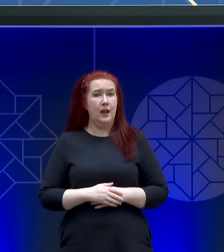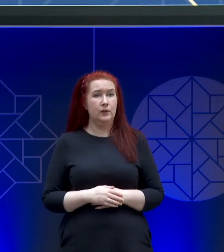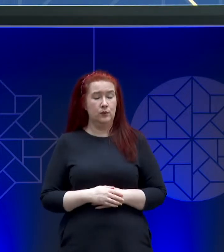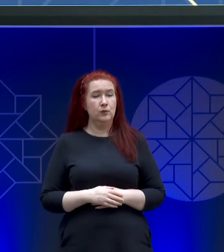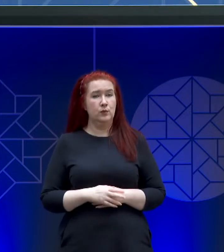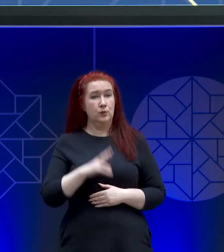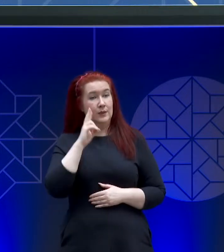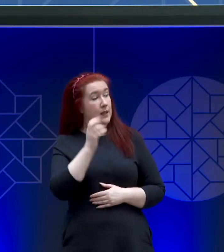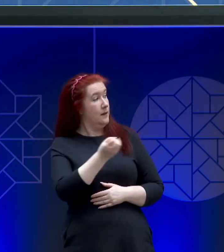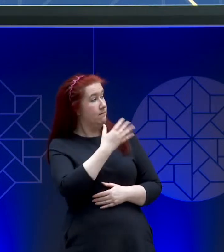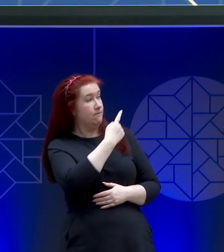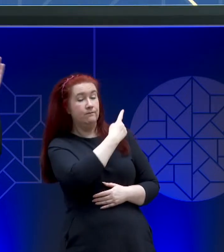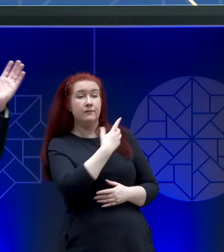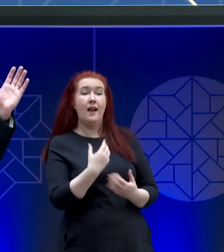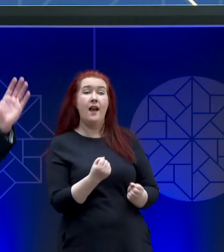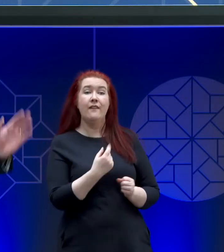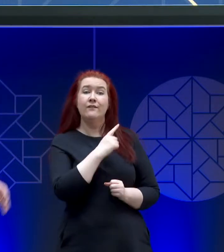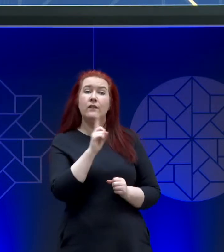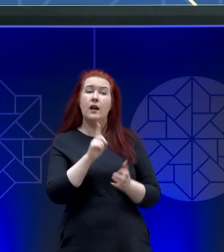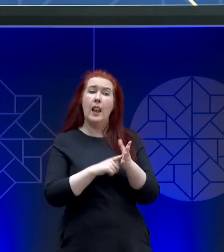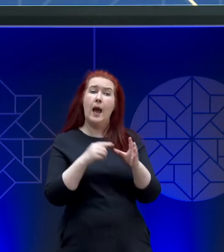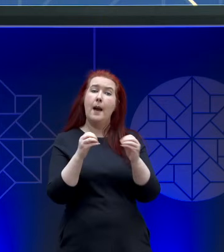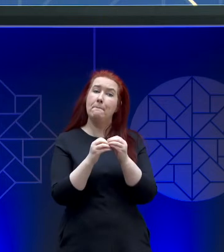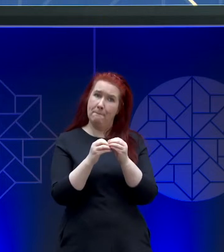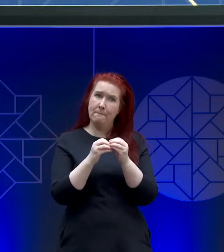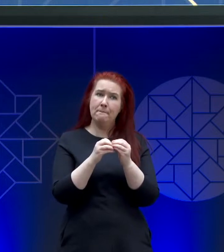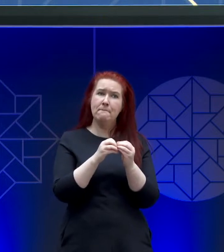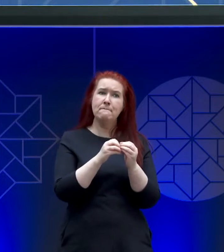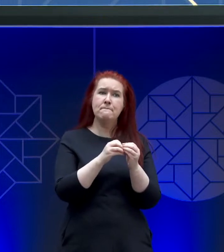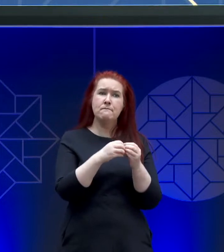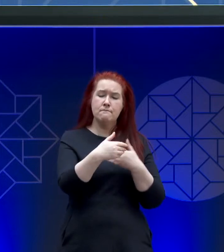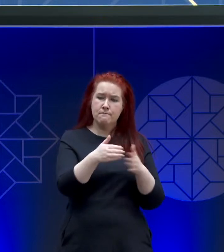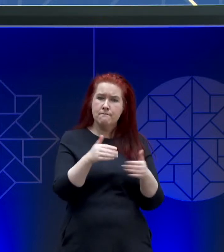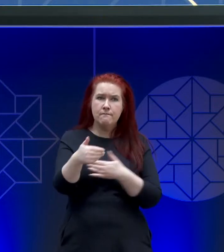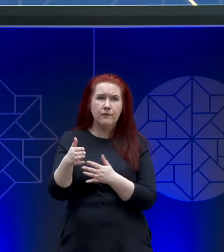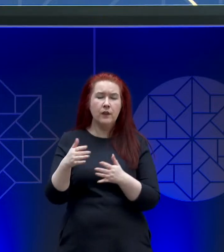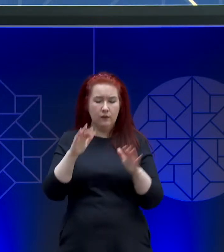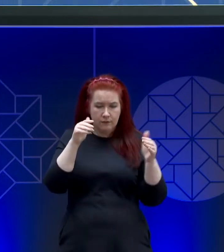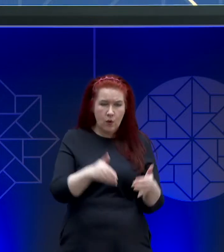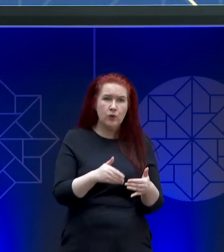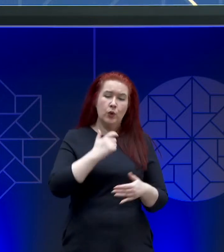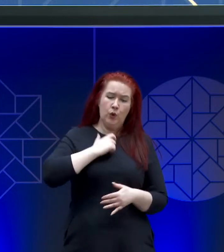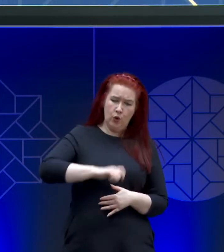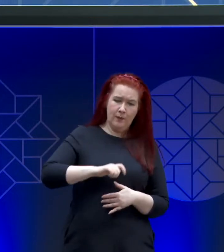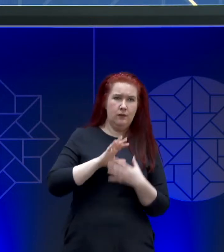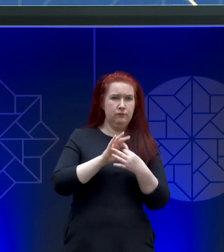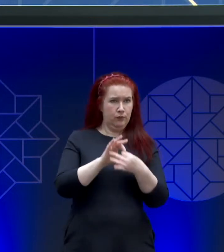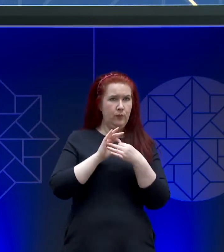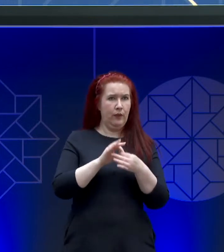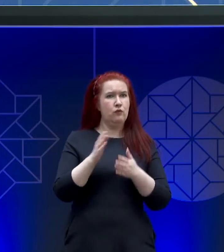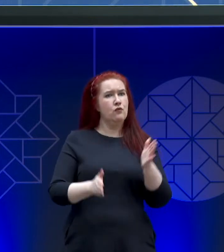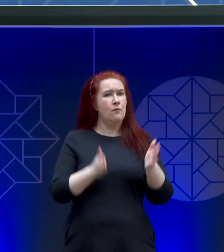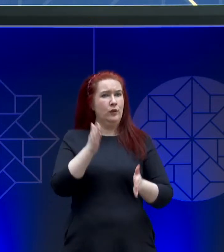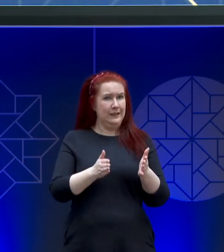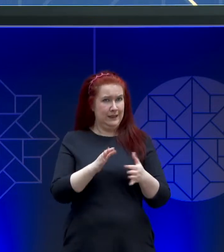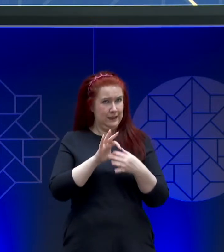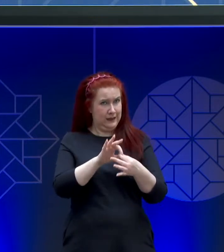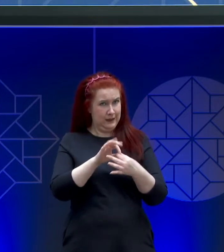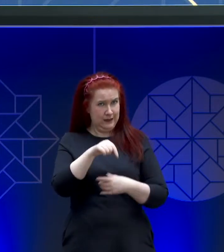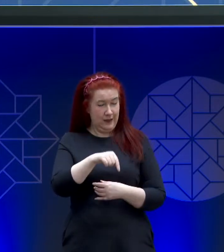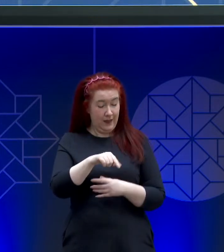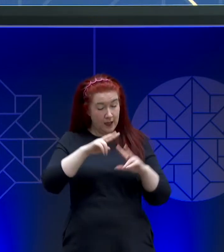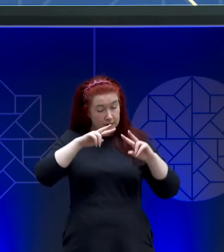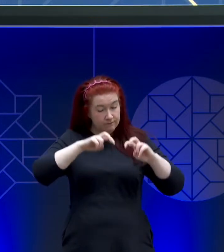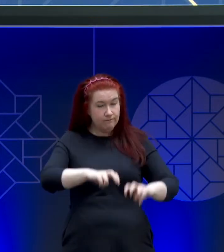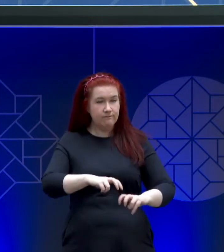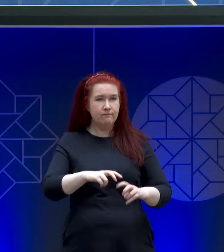are some labs that specialise on human and robotic interaction, and that tends to look very closely